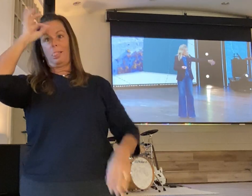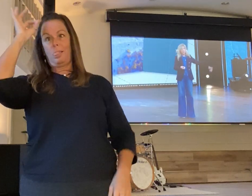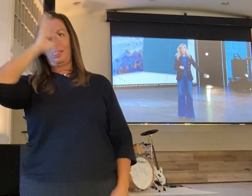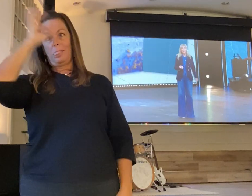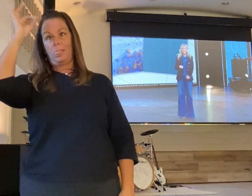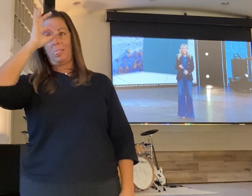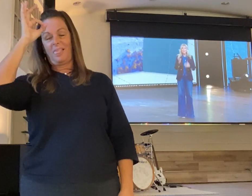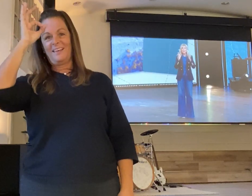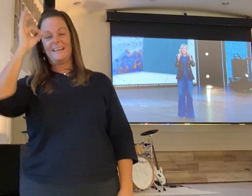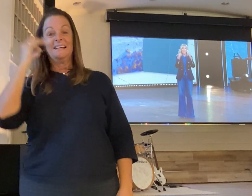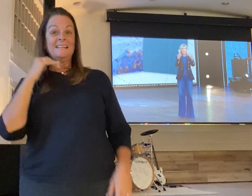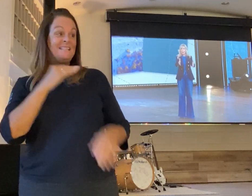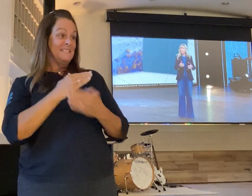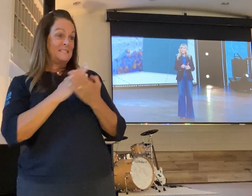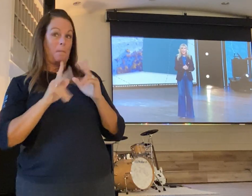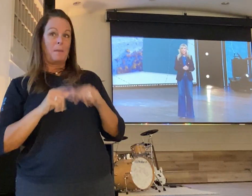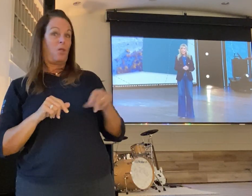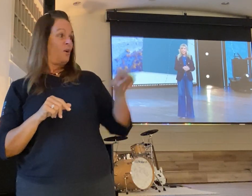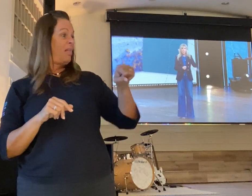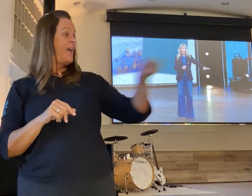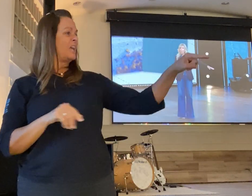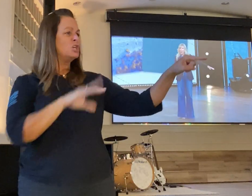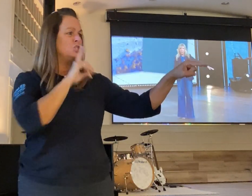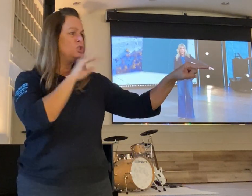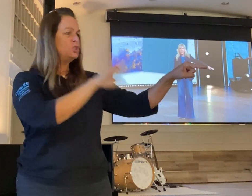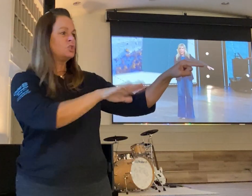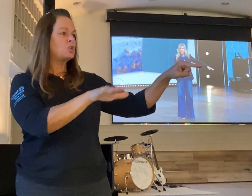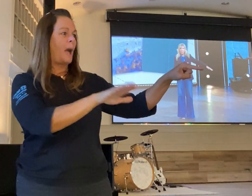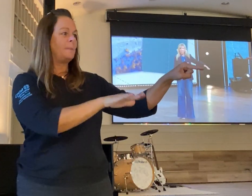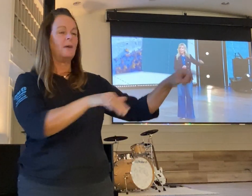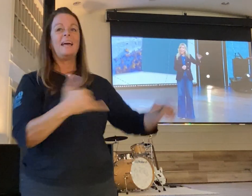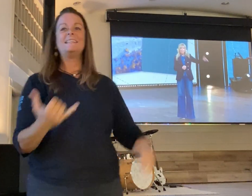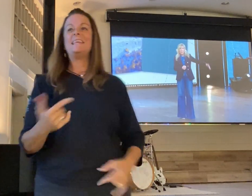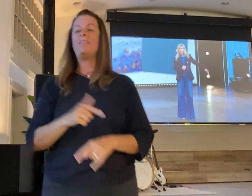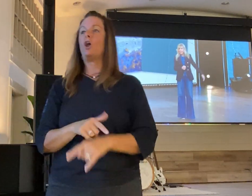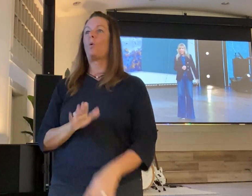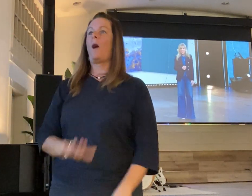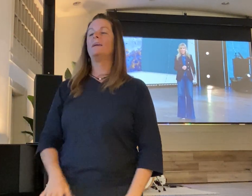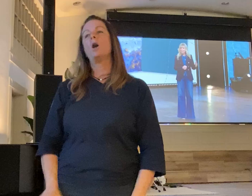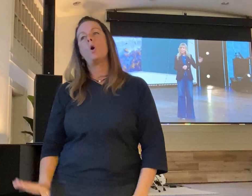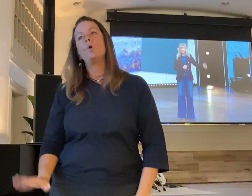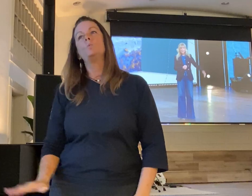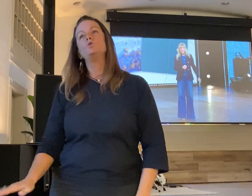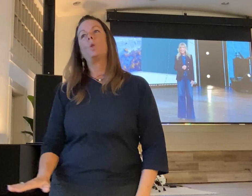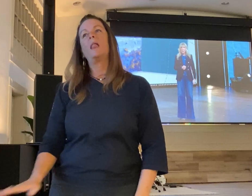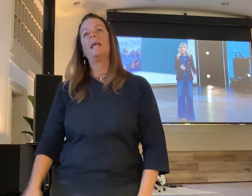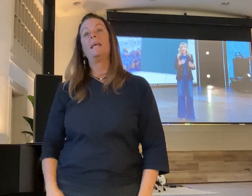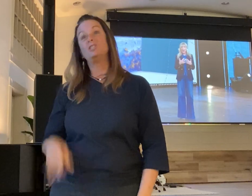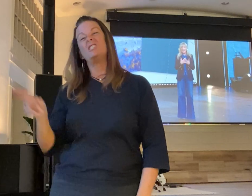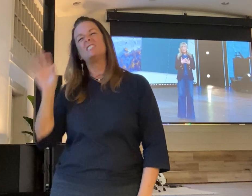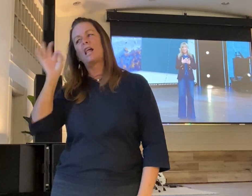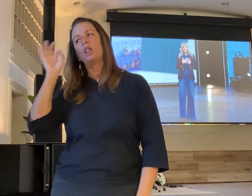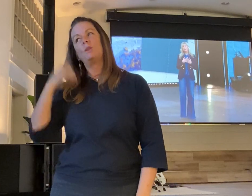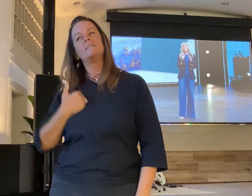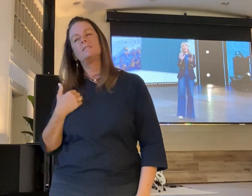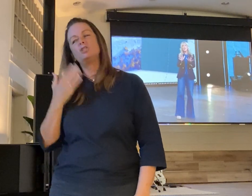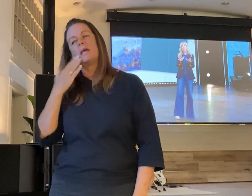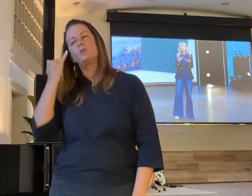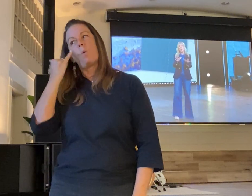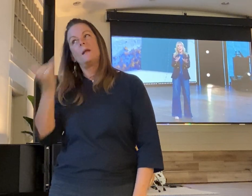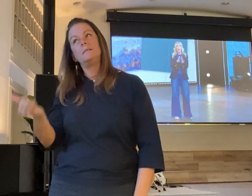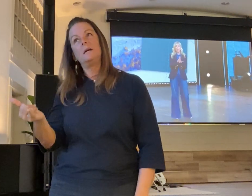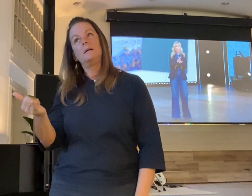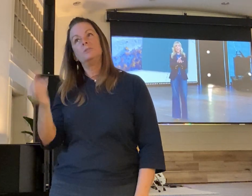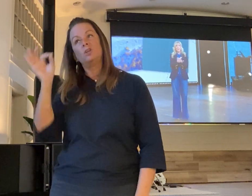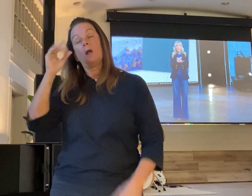some friends on the front row here that usually like shout me down. They're really quiet right now, so they don't want to say anything. Julie's clueless. But I can be really